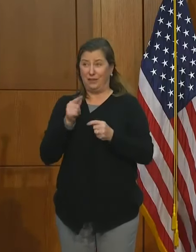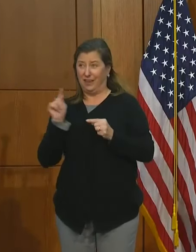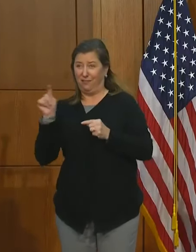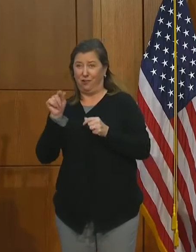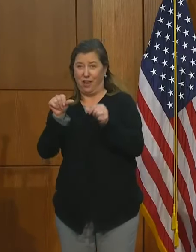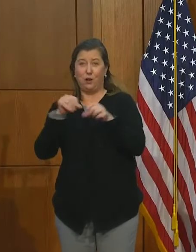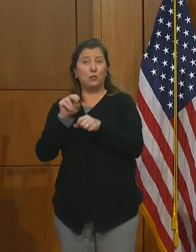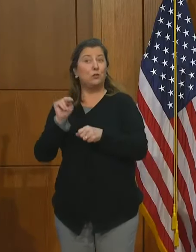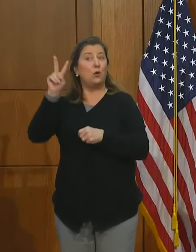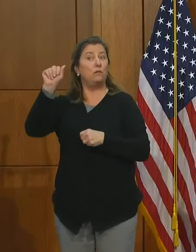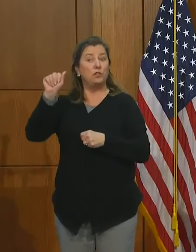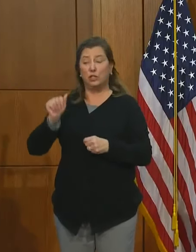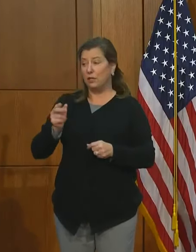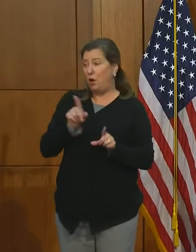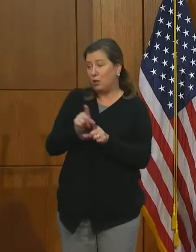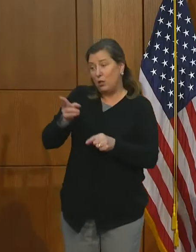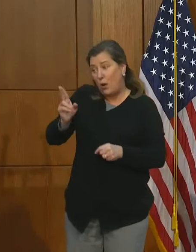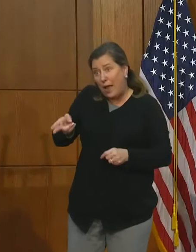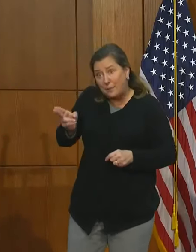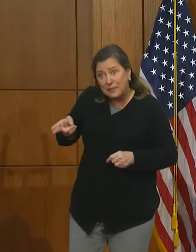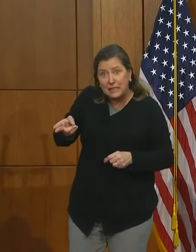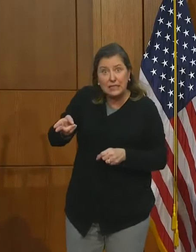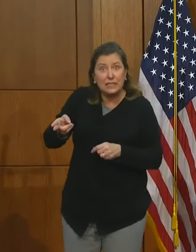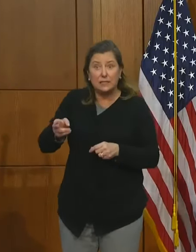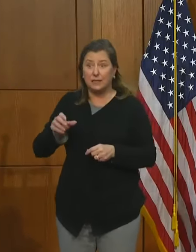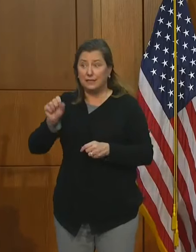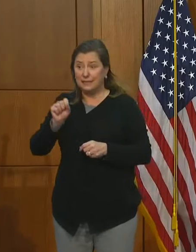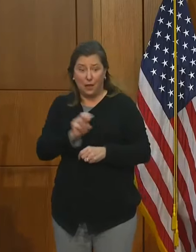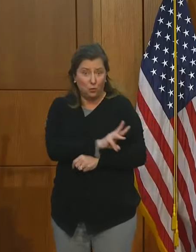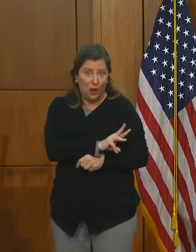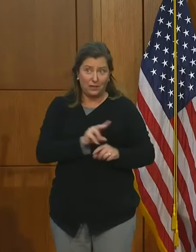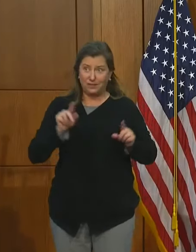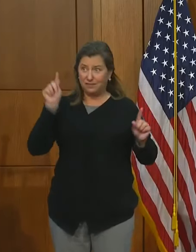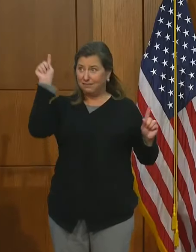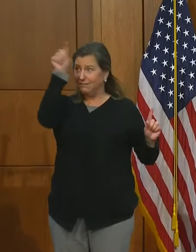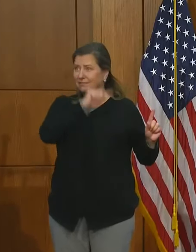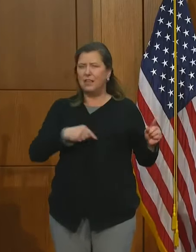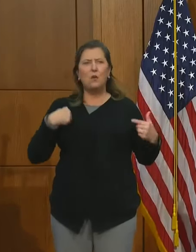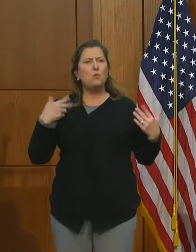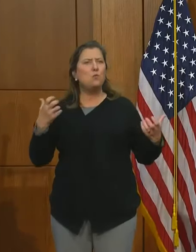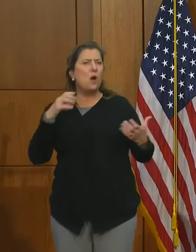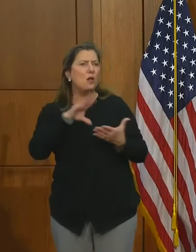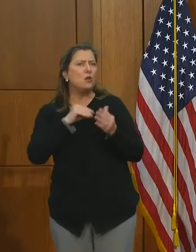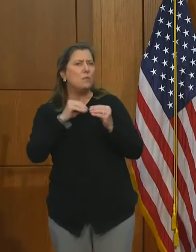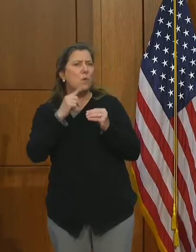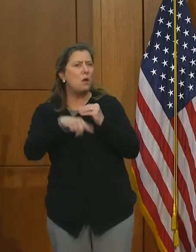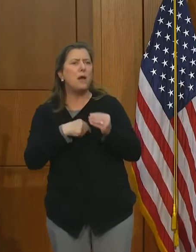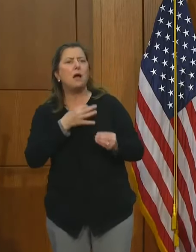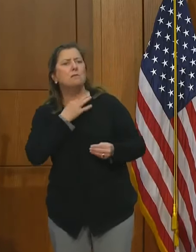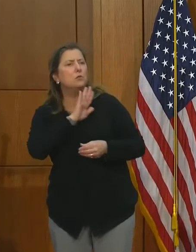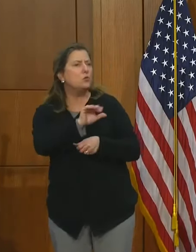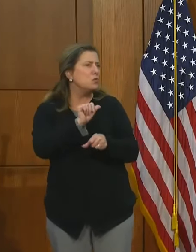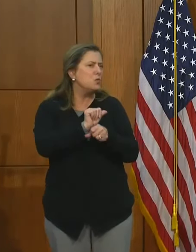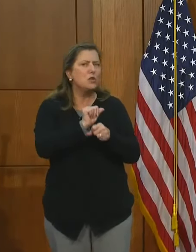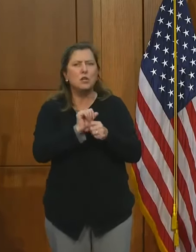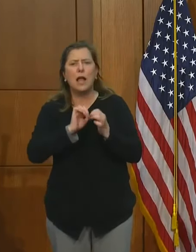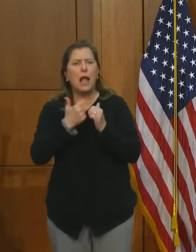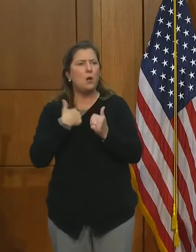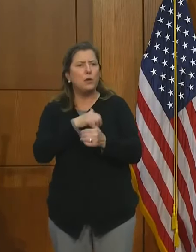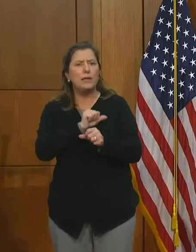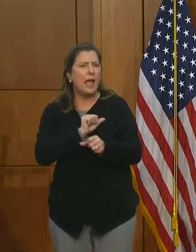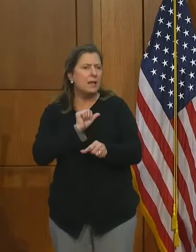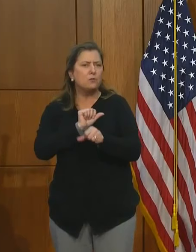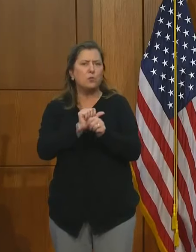in Northern Virginia and Hampton Roads and in Southwest Virginia that say, we want to learn more about what you're doing and how we